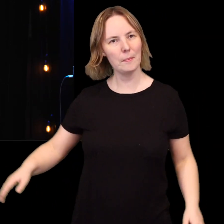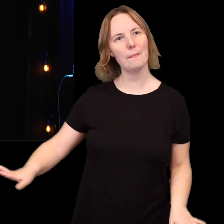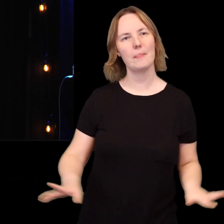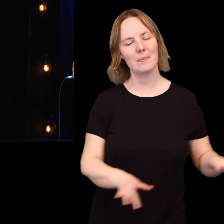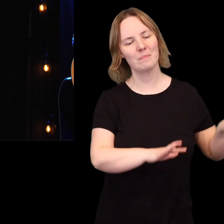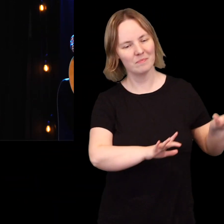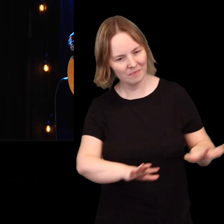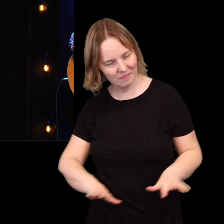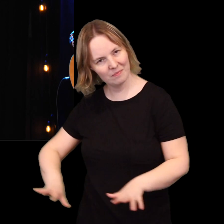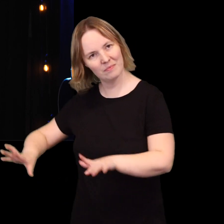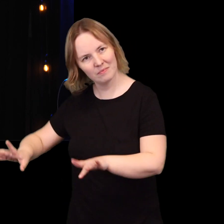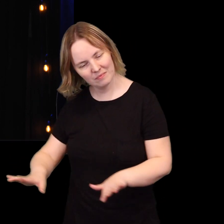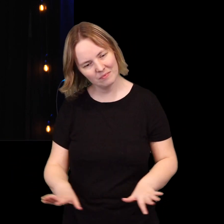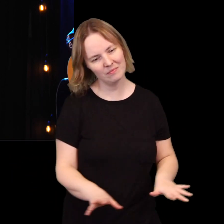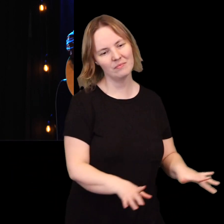with it this morning.